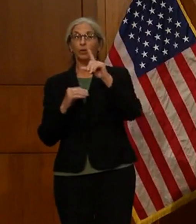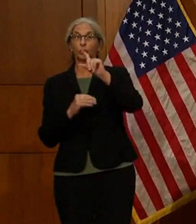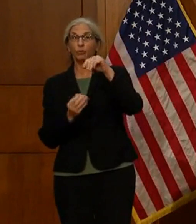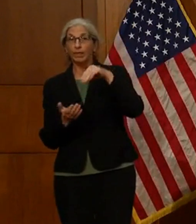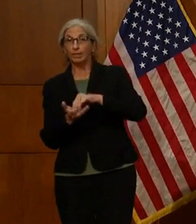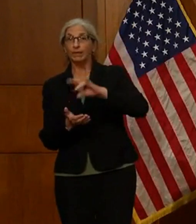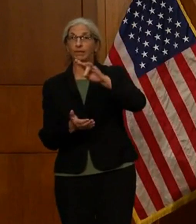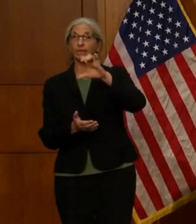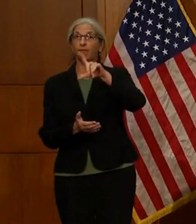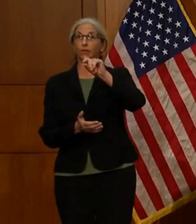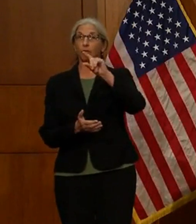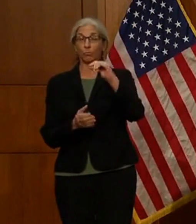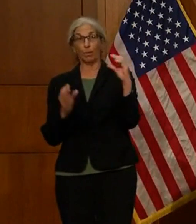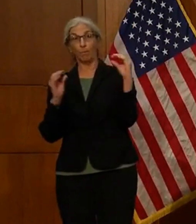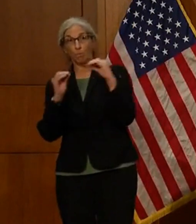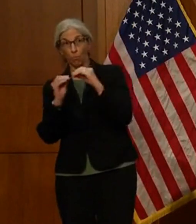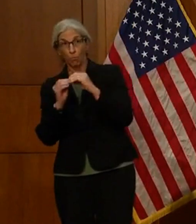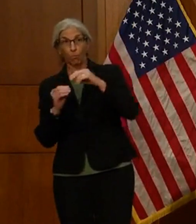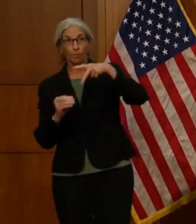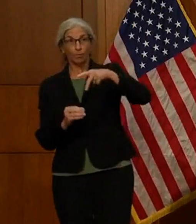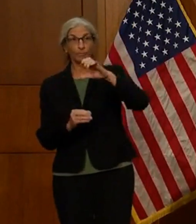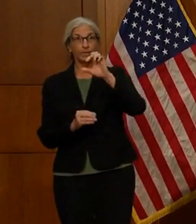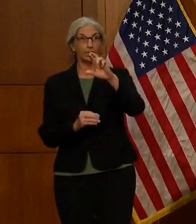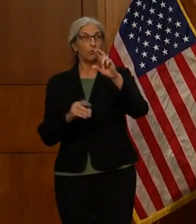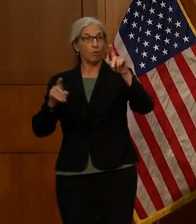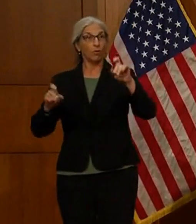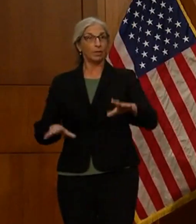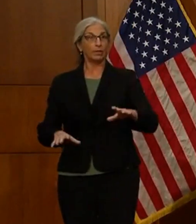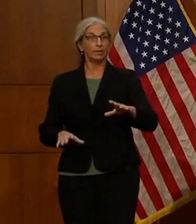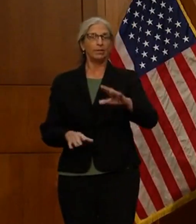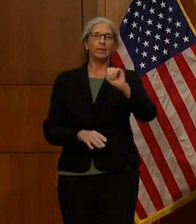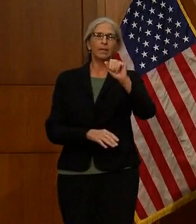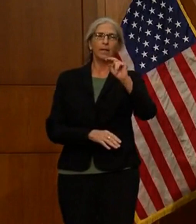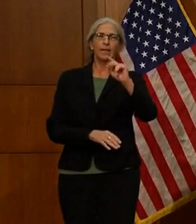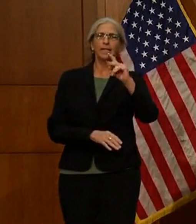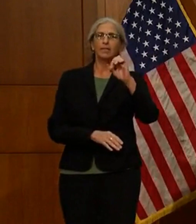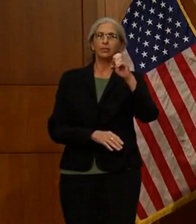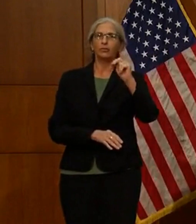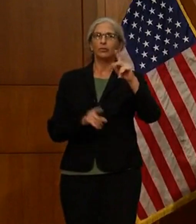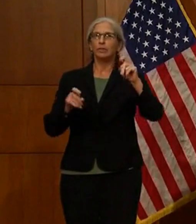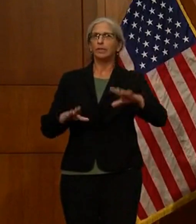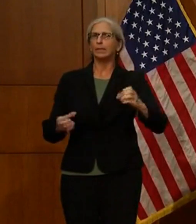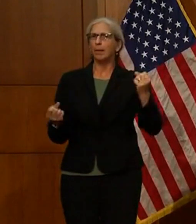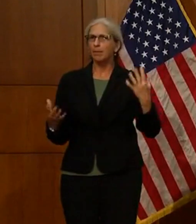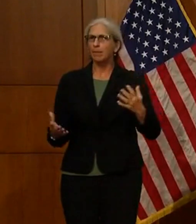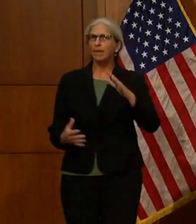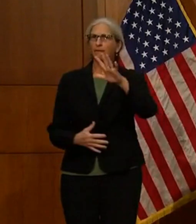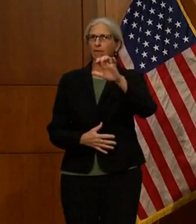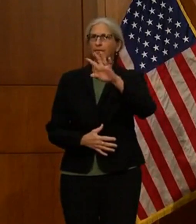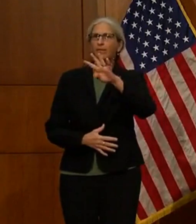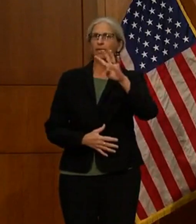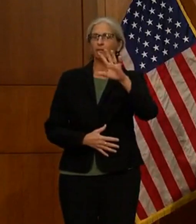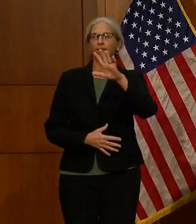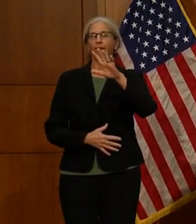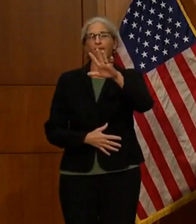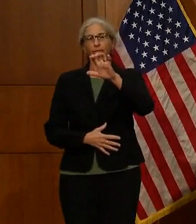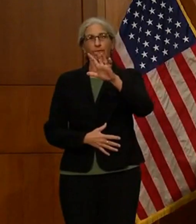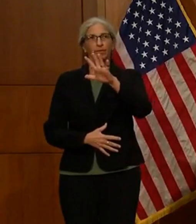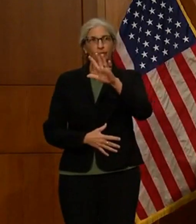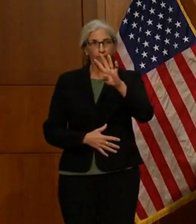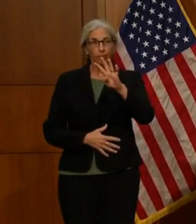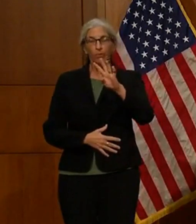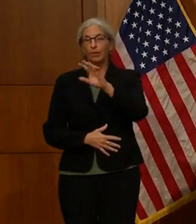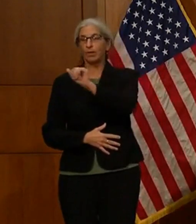20,720 PCR tests, and the antigen tests were 554, and antibody tests were